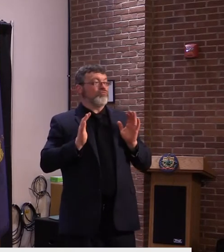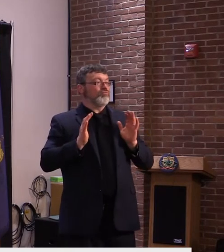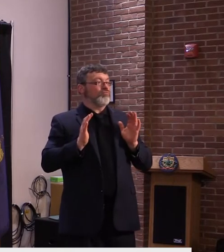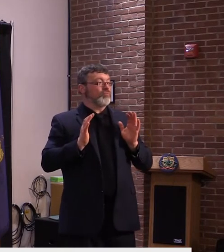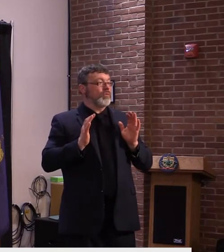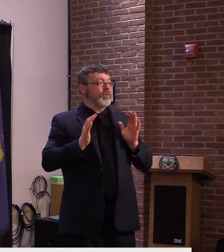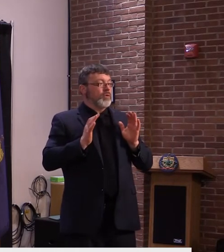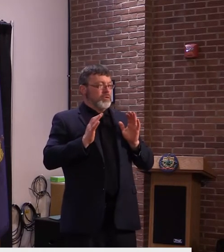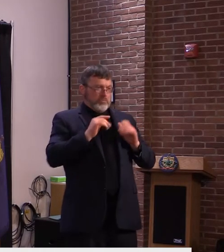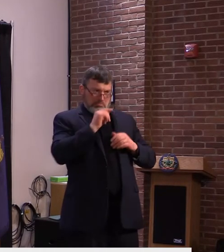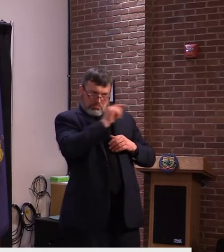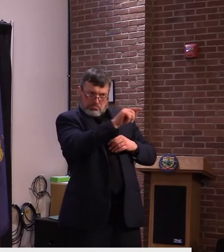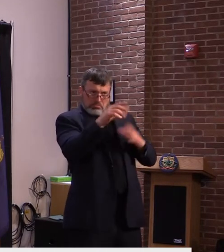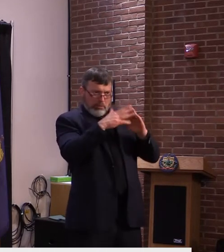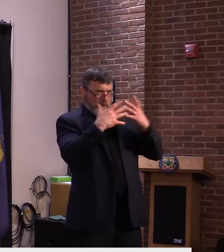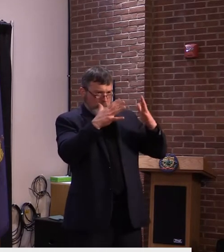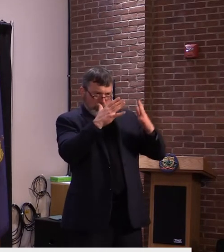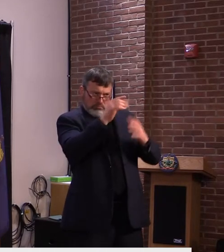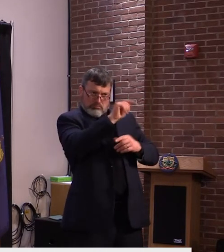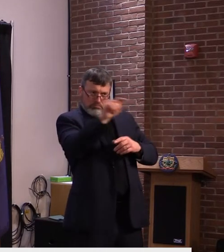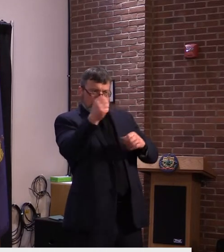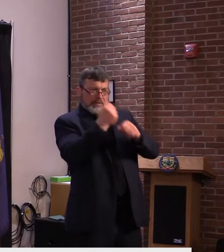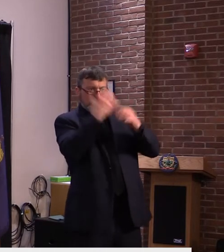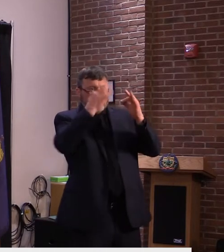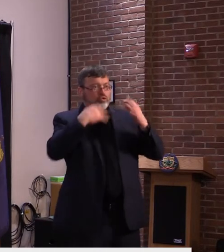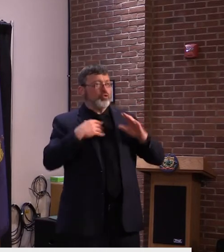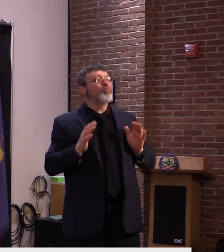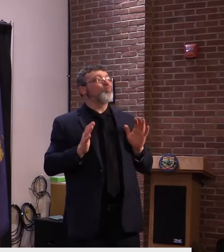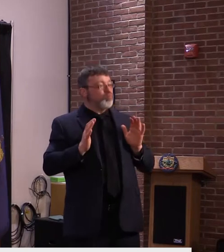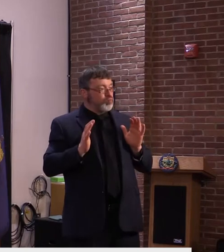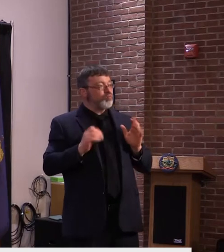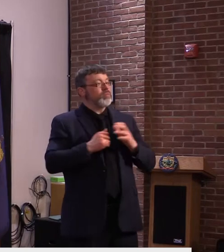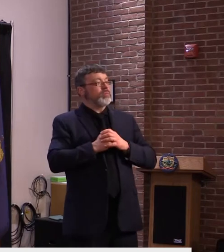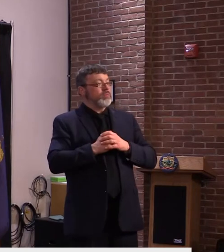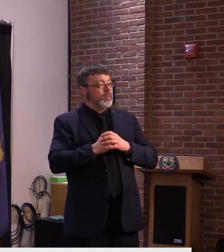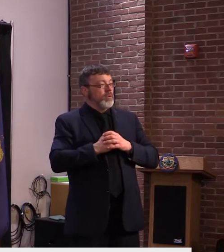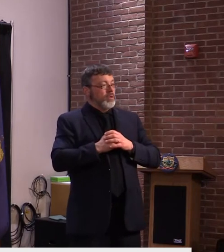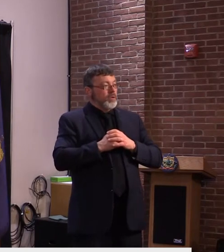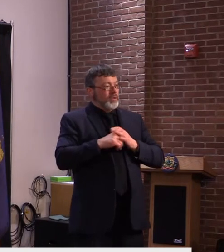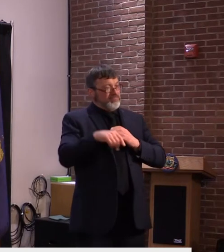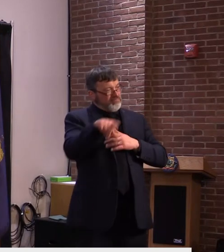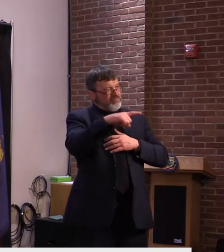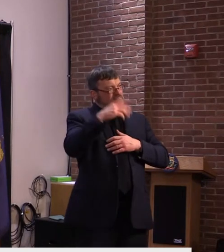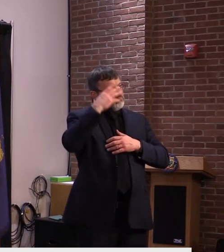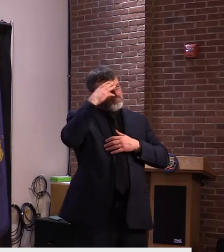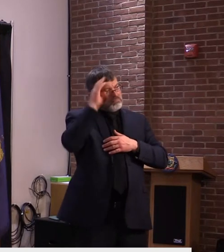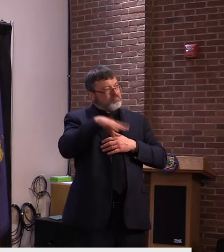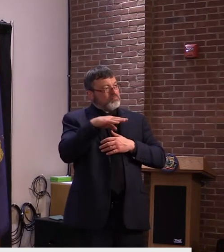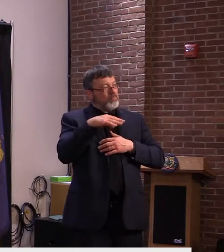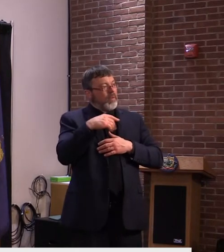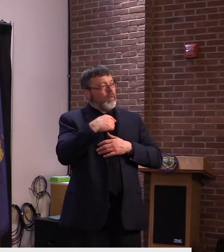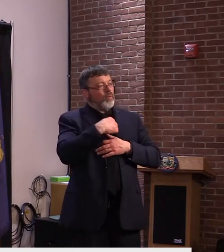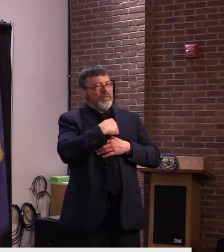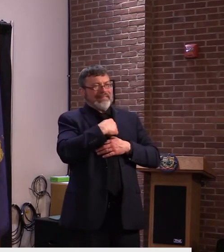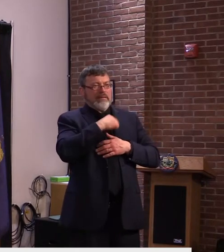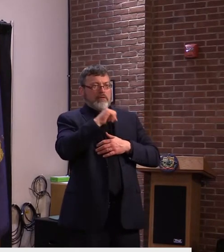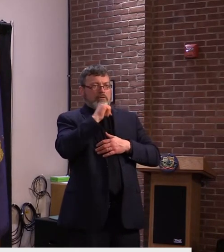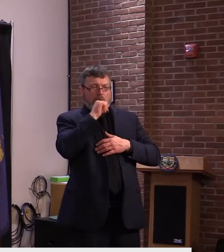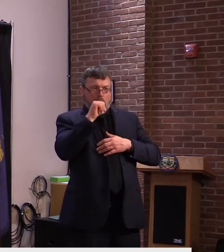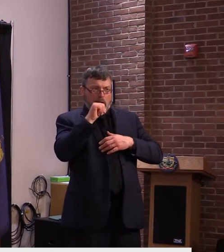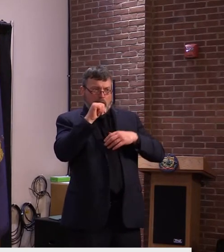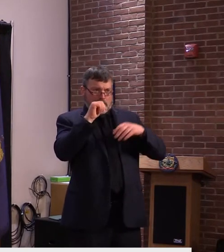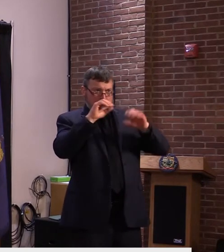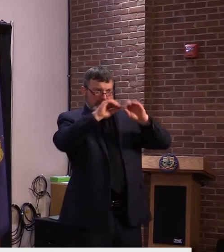we'll have to work our way through that. But just so everyone's aware, I mean, we don't have any mandates as a